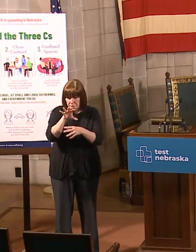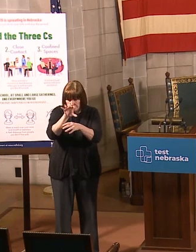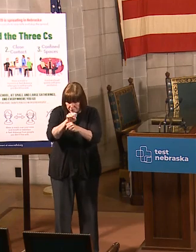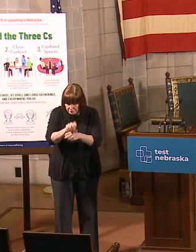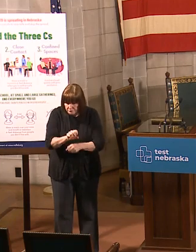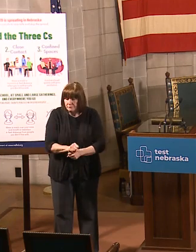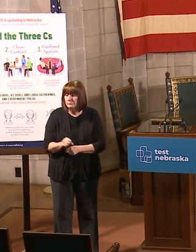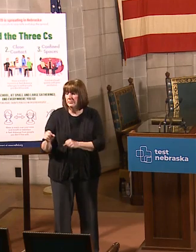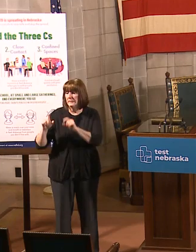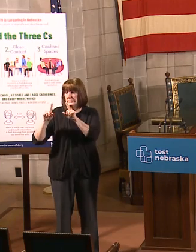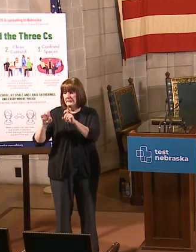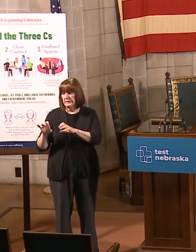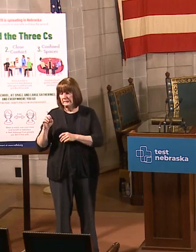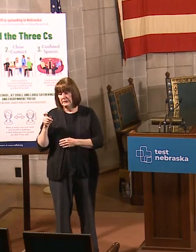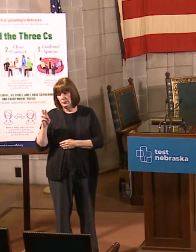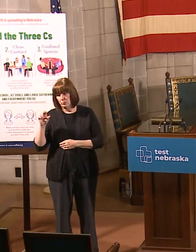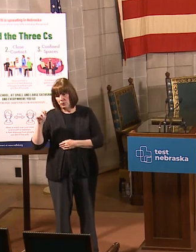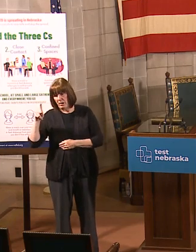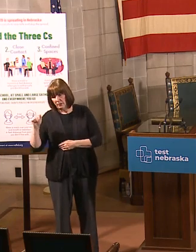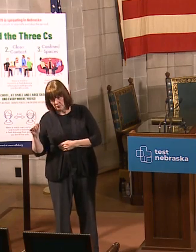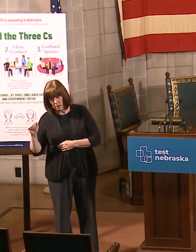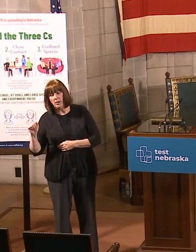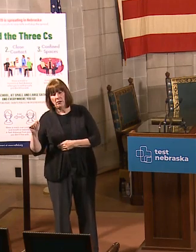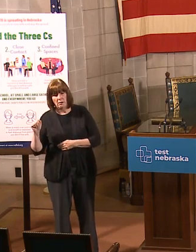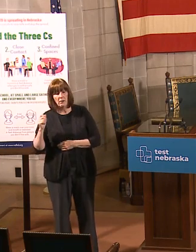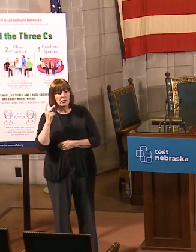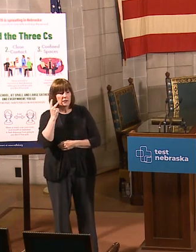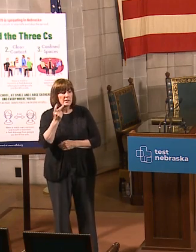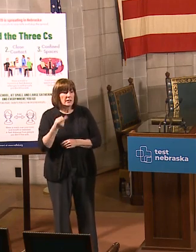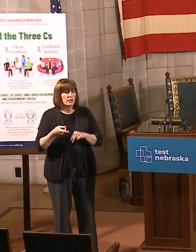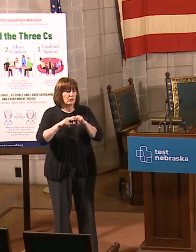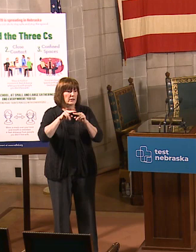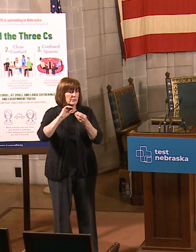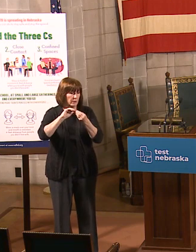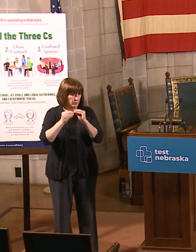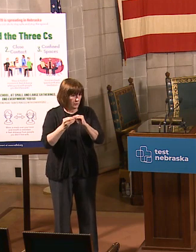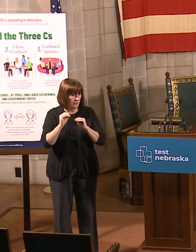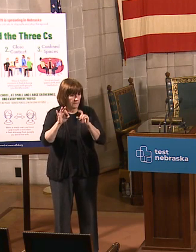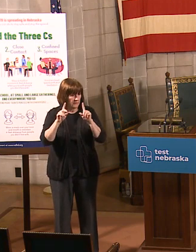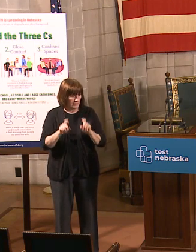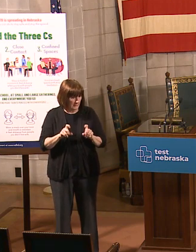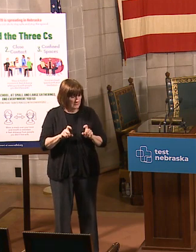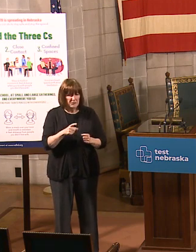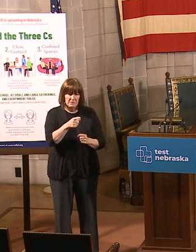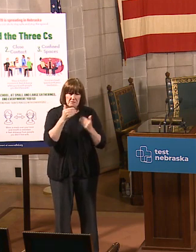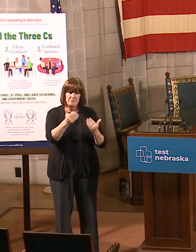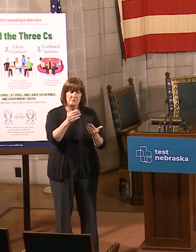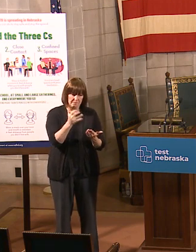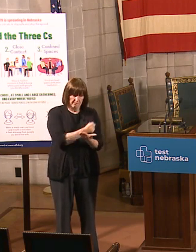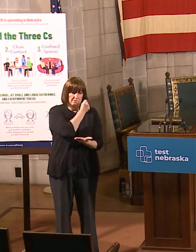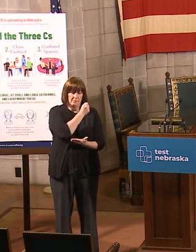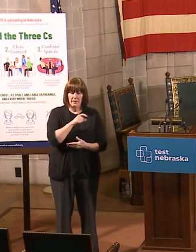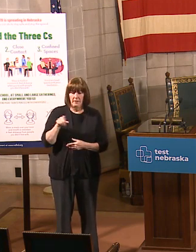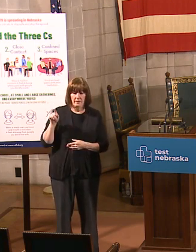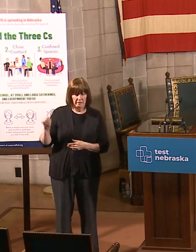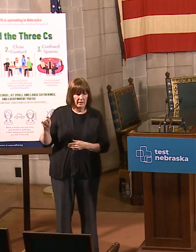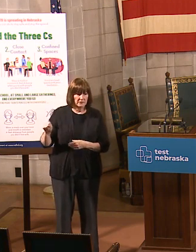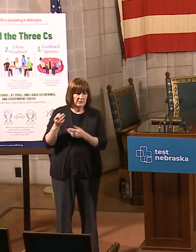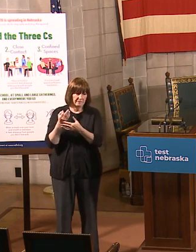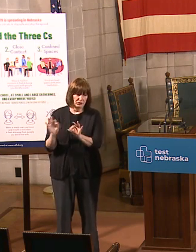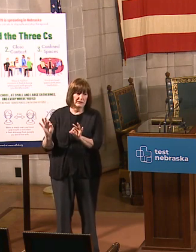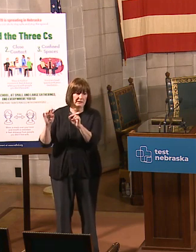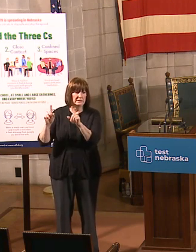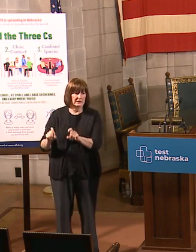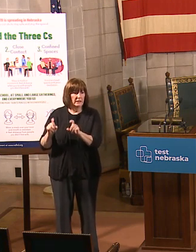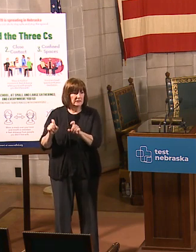Test Nebraska, increasing tests that go along with it. So again, please take advantage of Test Nebraska. Obviously, if you want to go see your